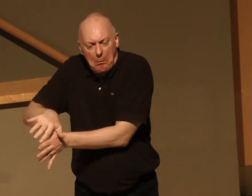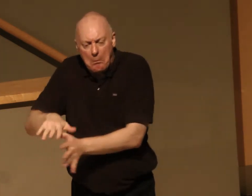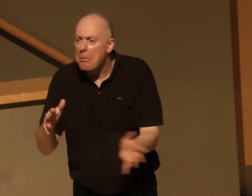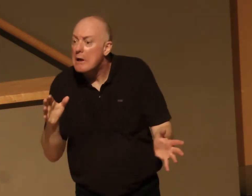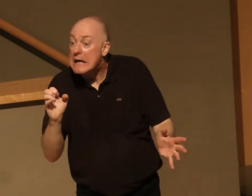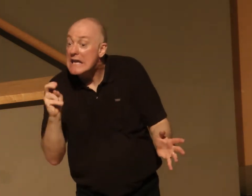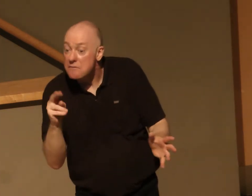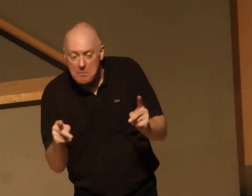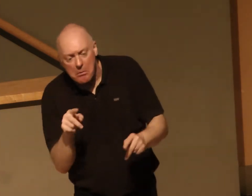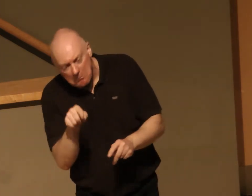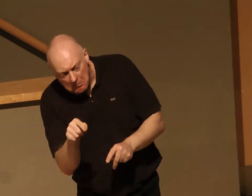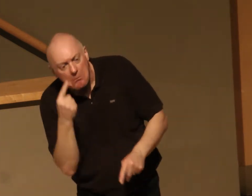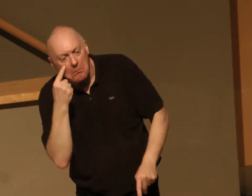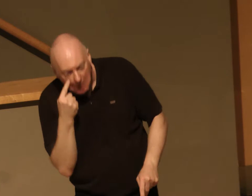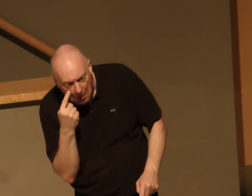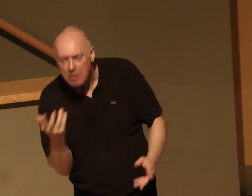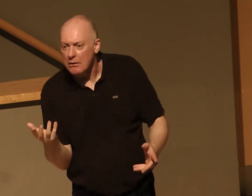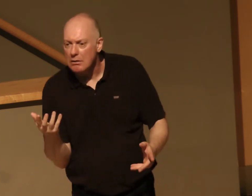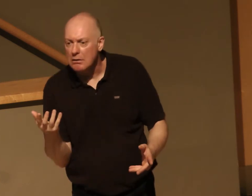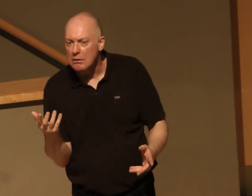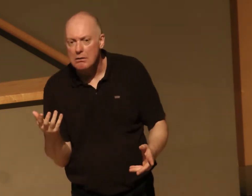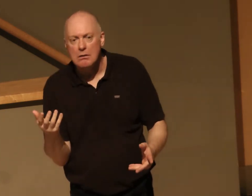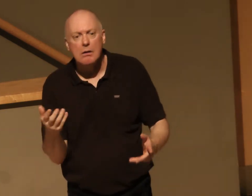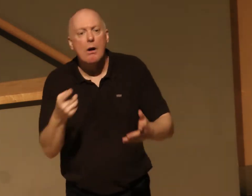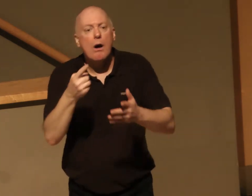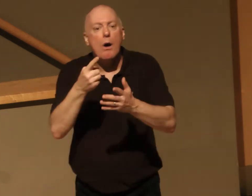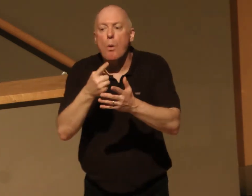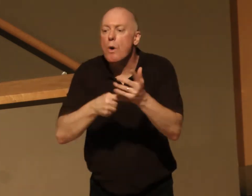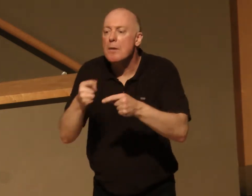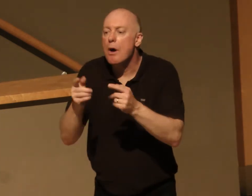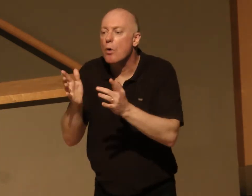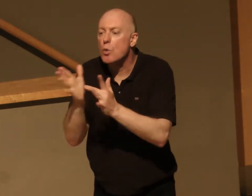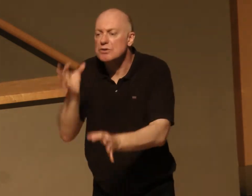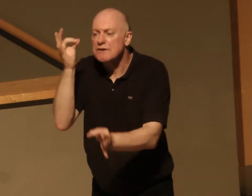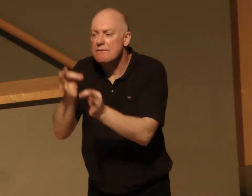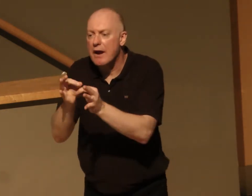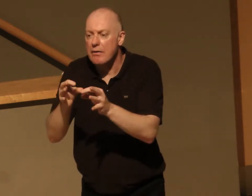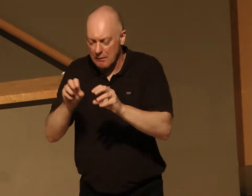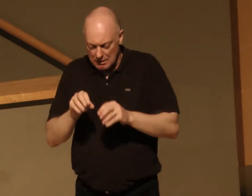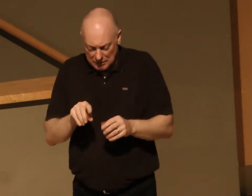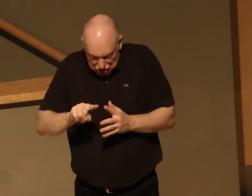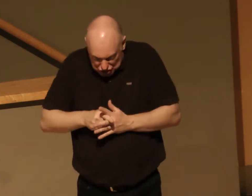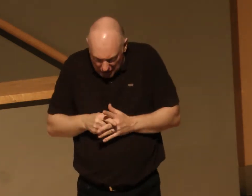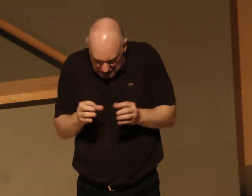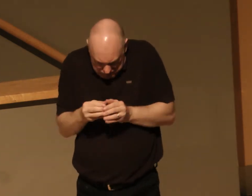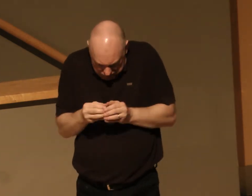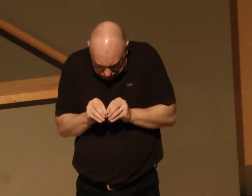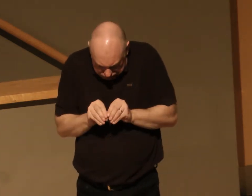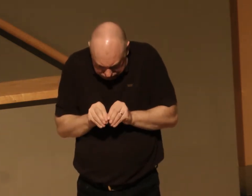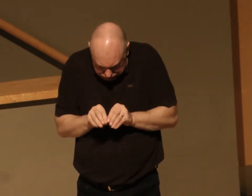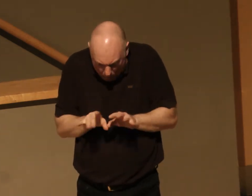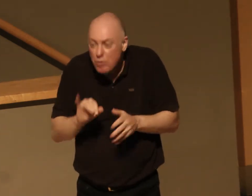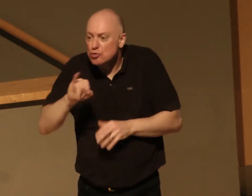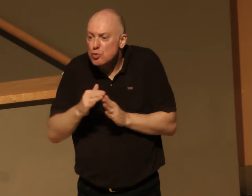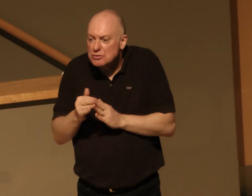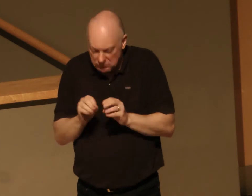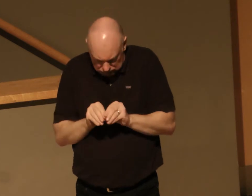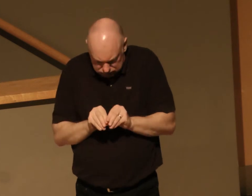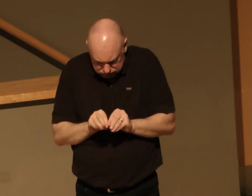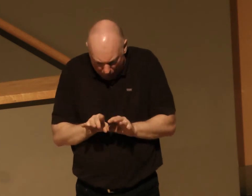How about the global revolution called Christianity that spread from one small place called Jerusalem Jerusalem that reached the